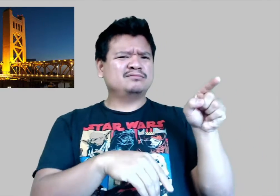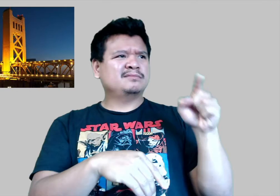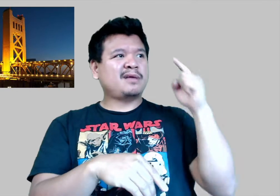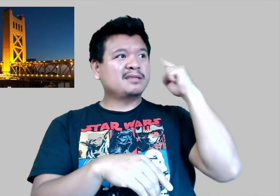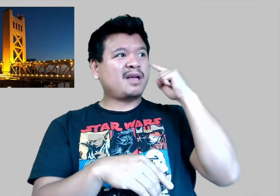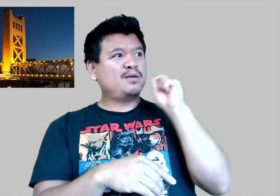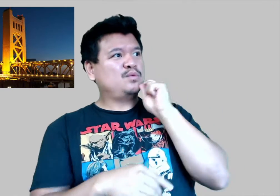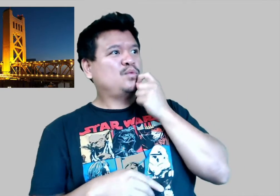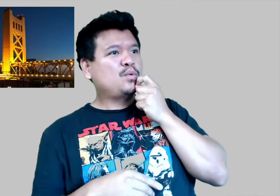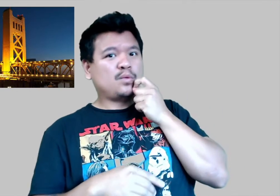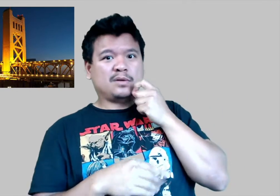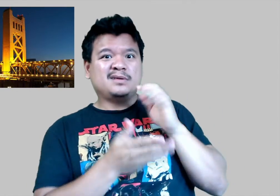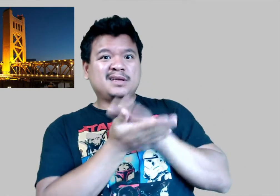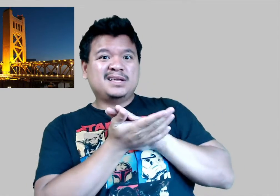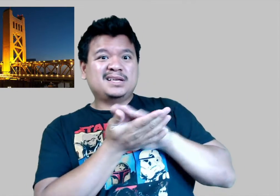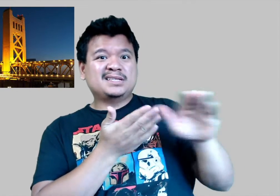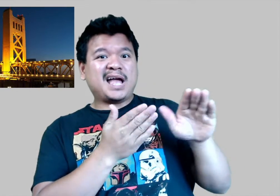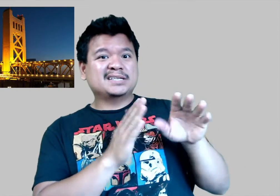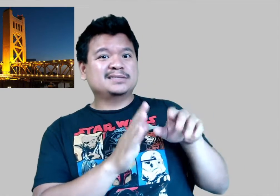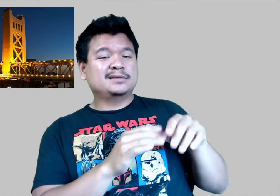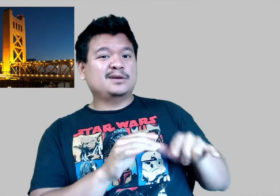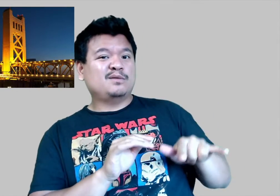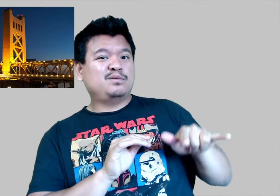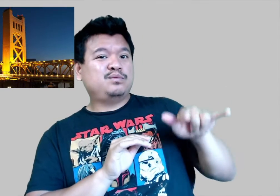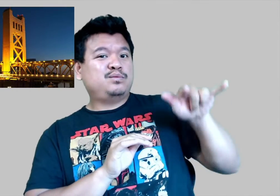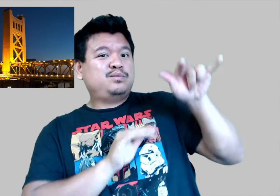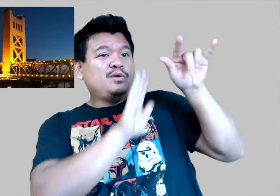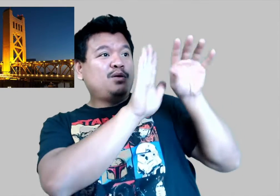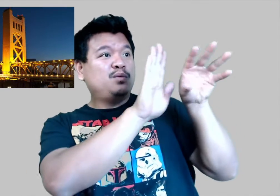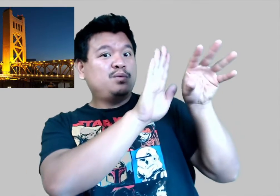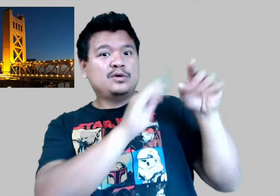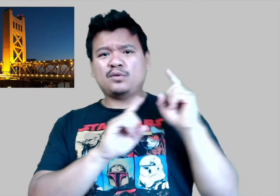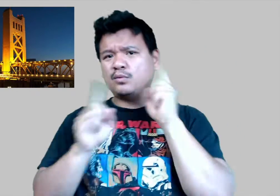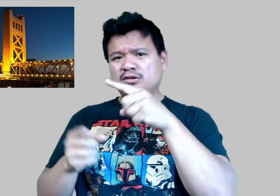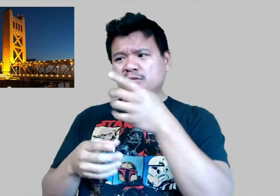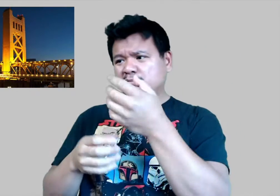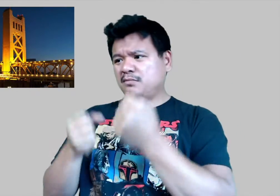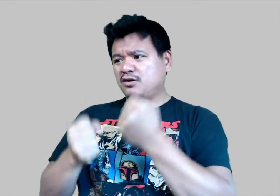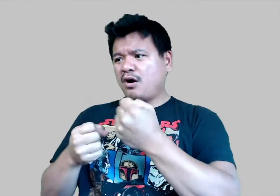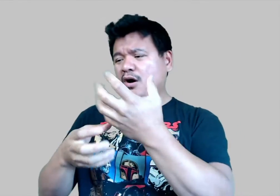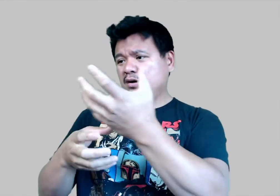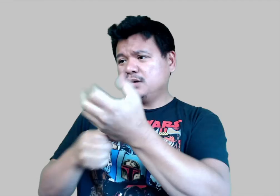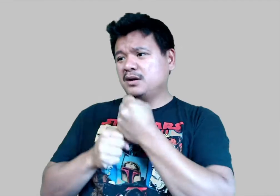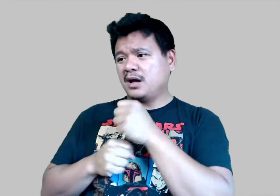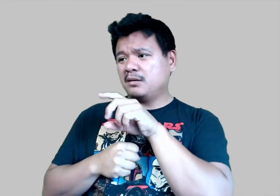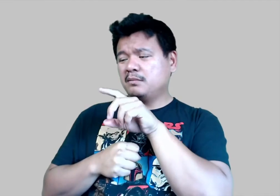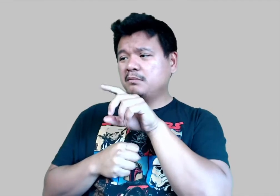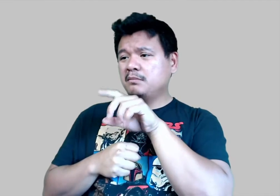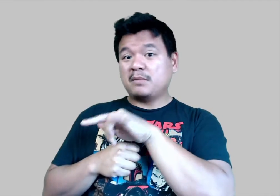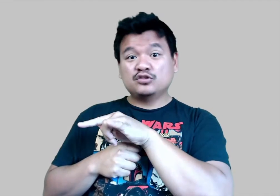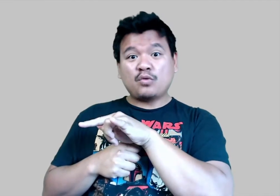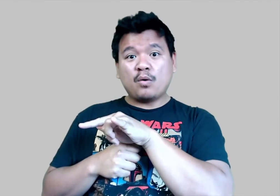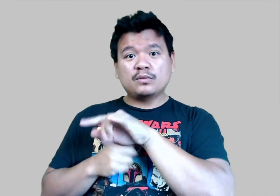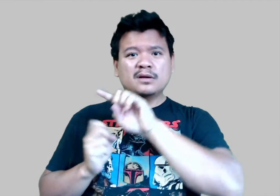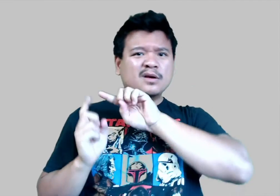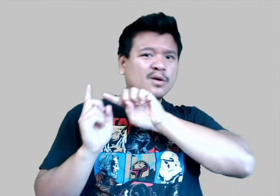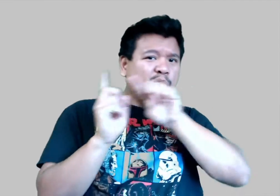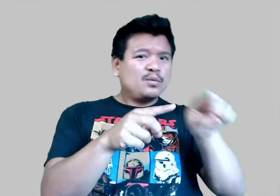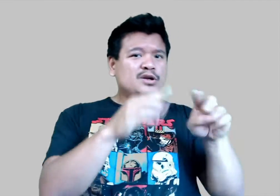that. I went back to my car, got my drone, walked over to the bridge, and I decided to take off right at the